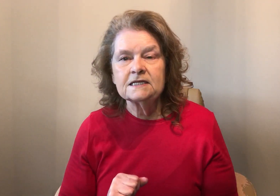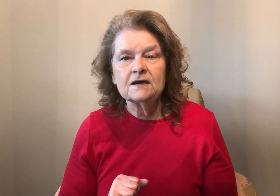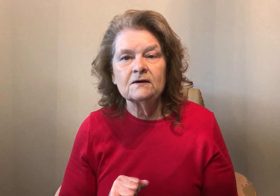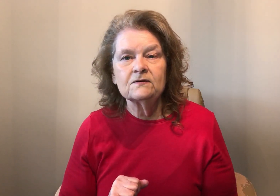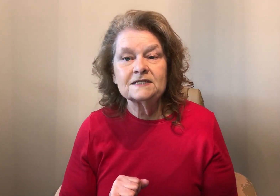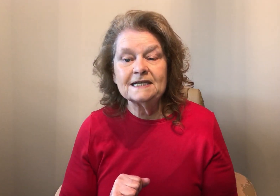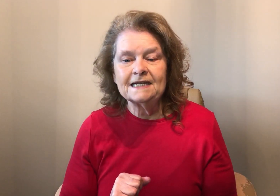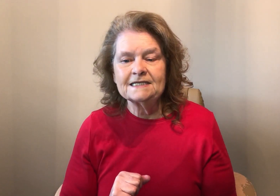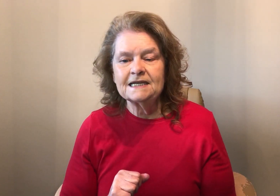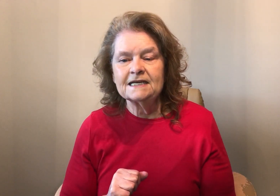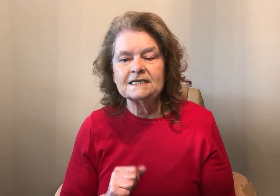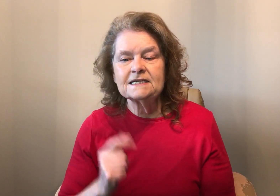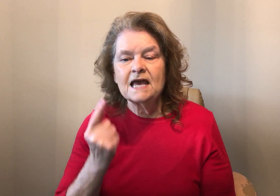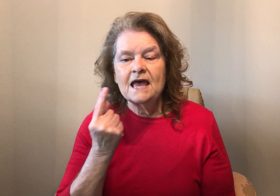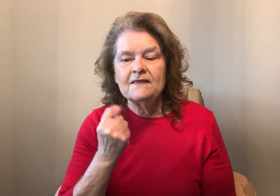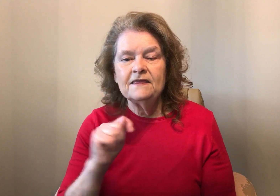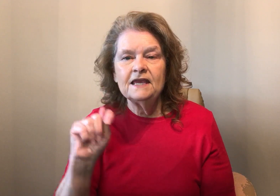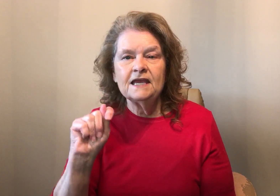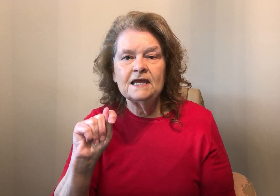So the sentence is the